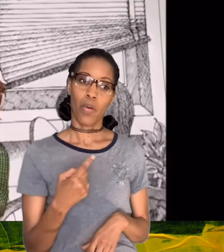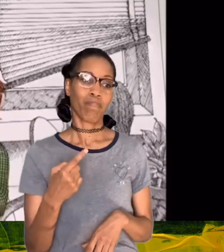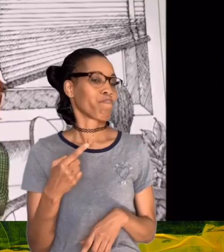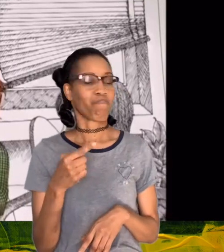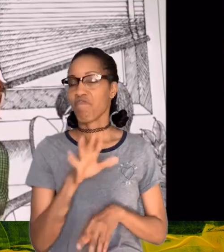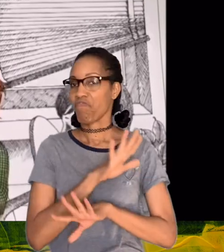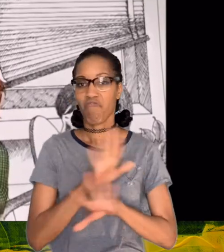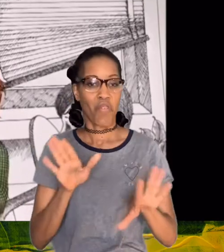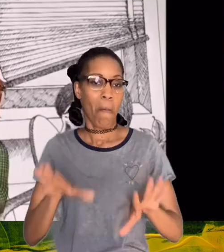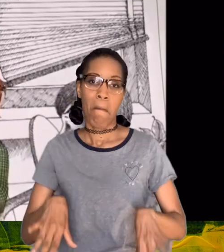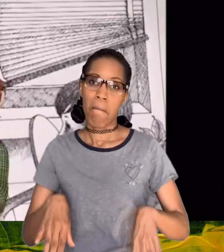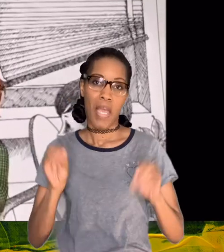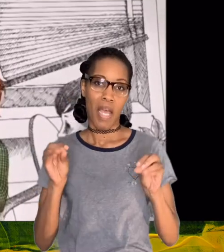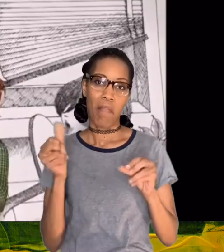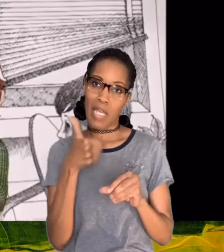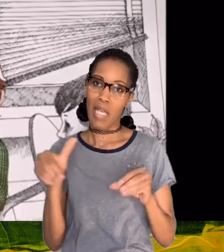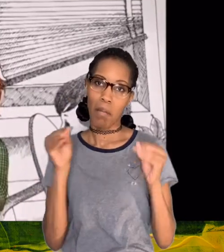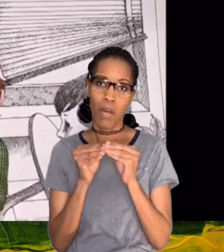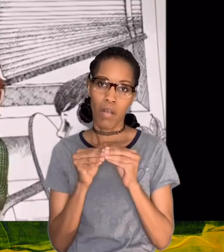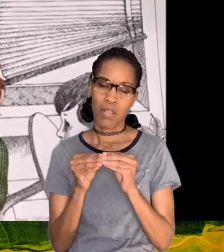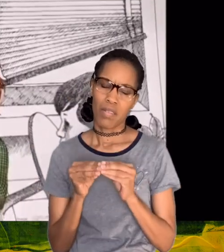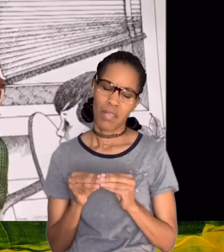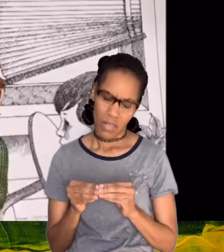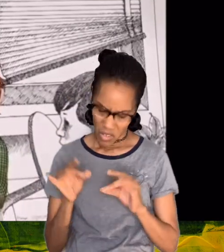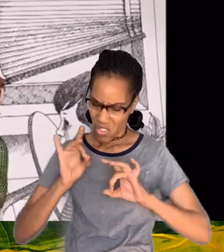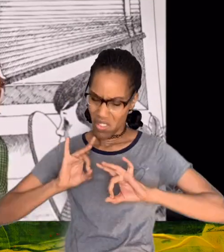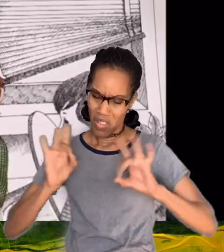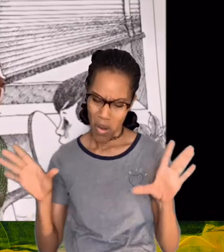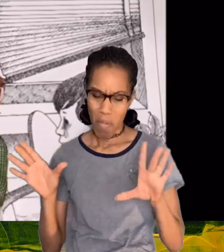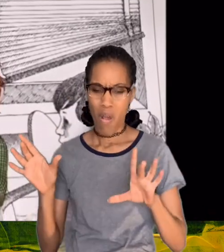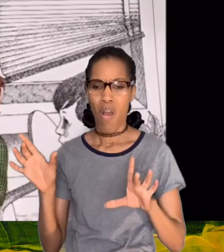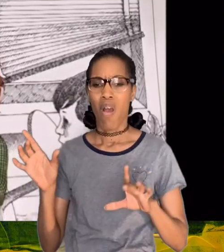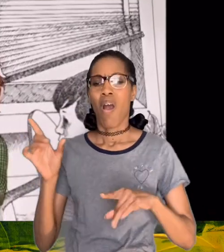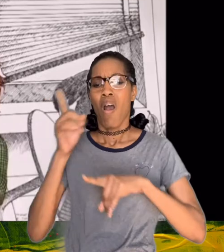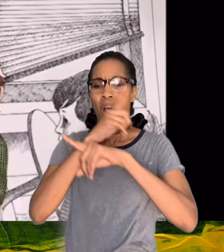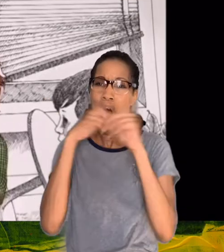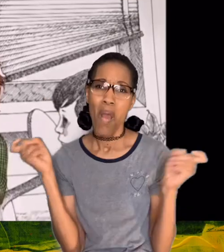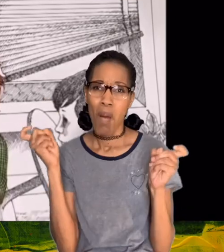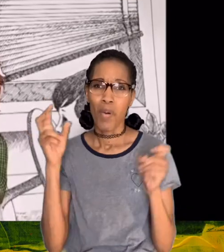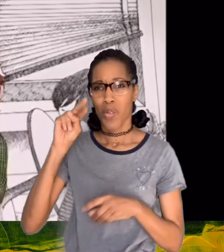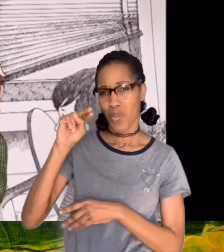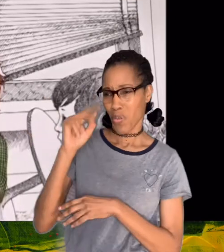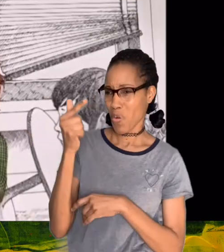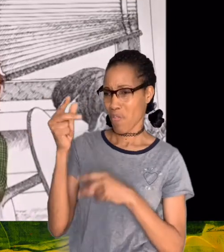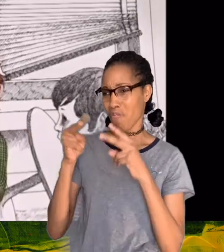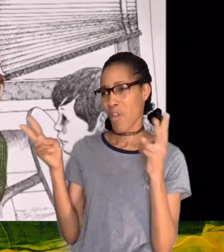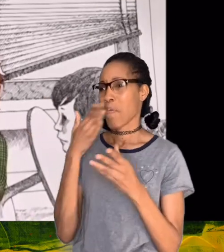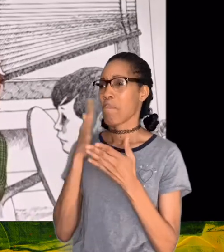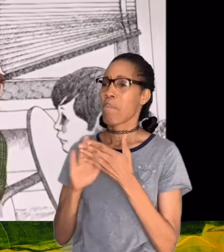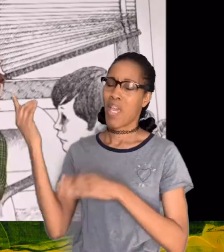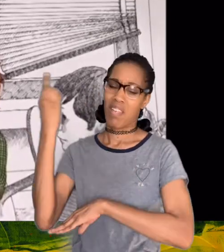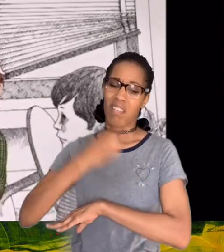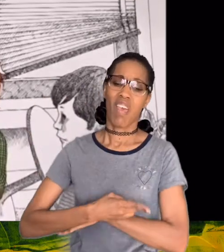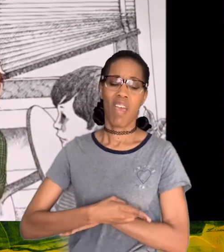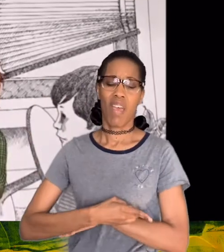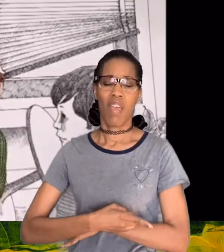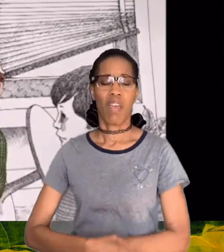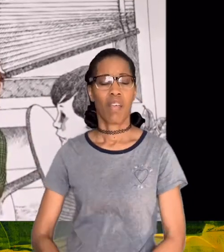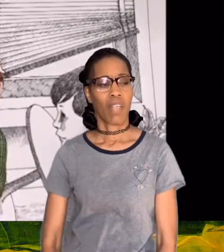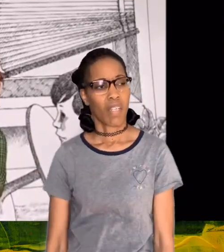I was careful as could be except for my elbow. He also said don't fool around with his